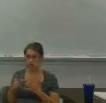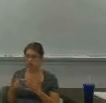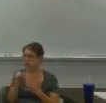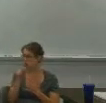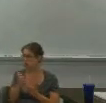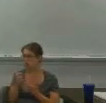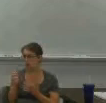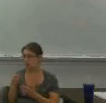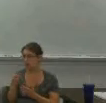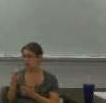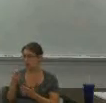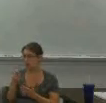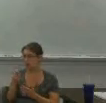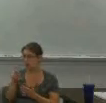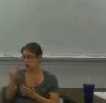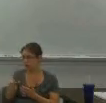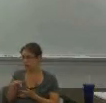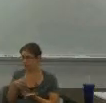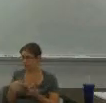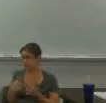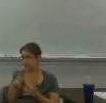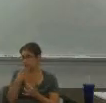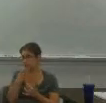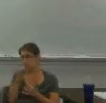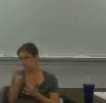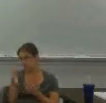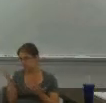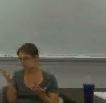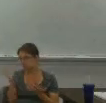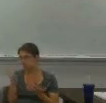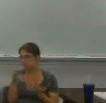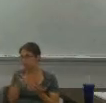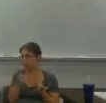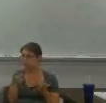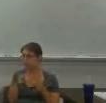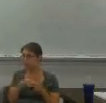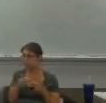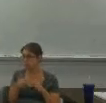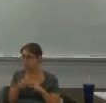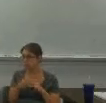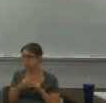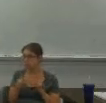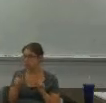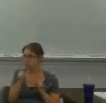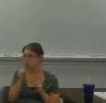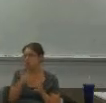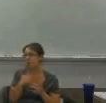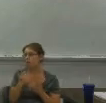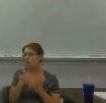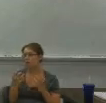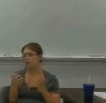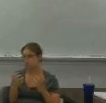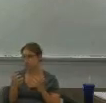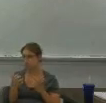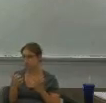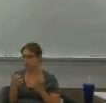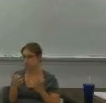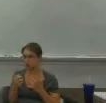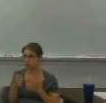There's not a lot of mercury around, luckily for us. So it's a major problem, but what else